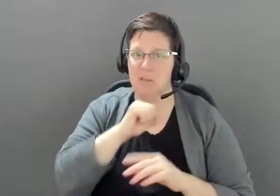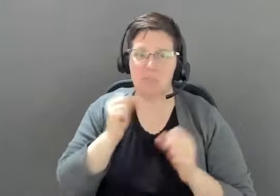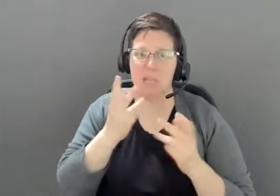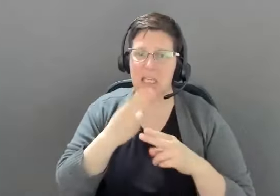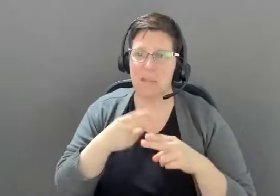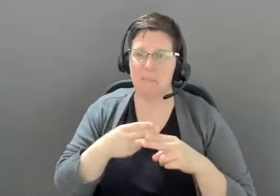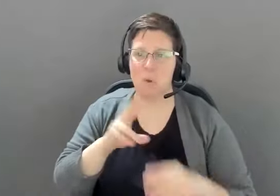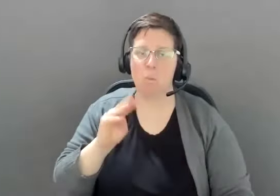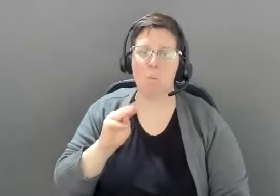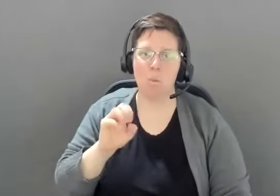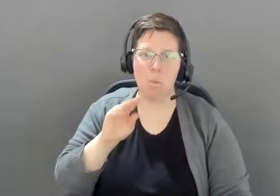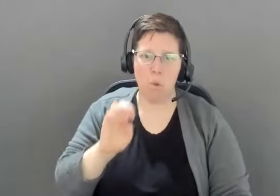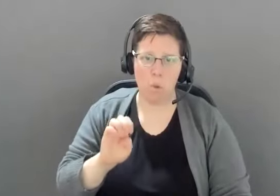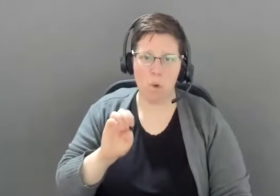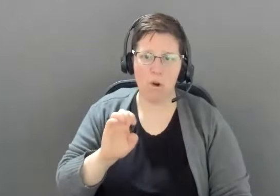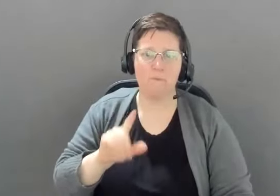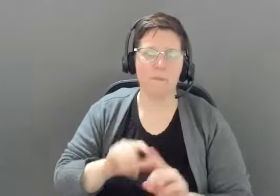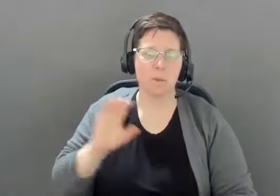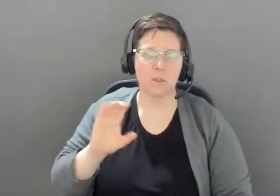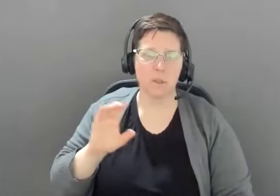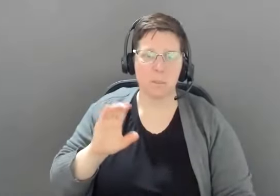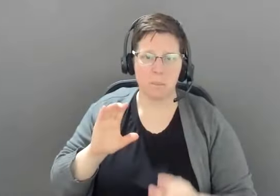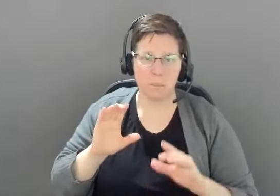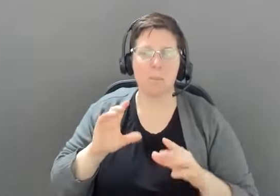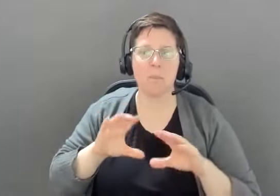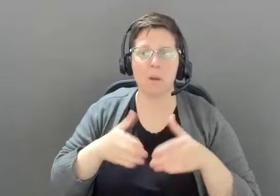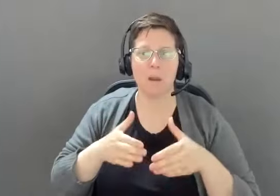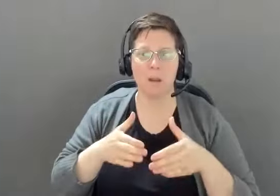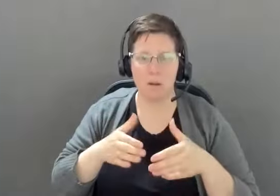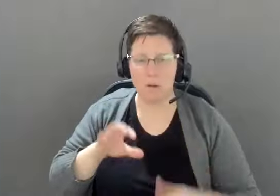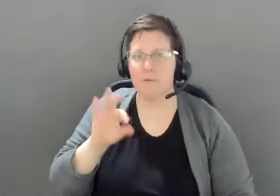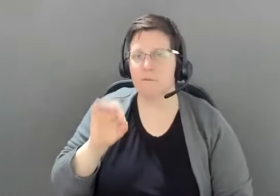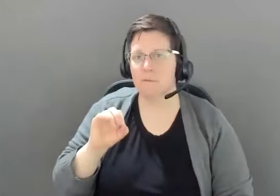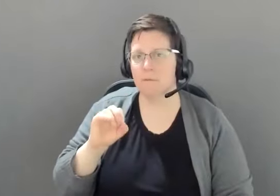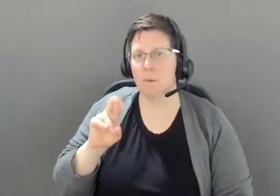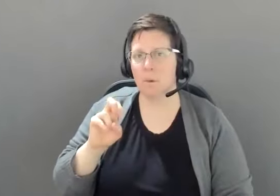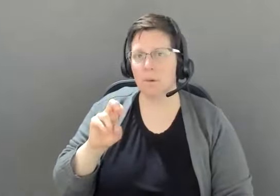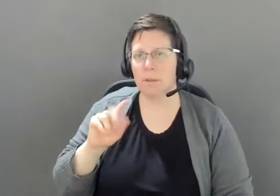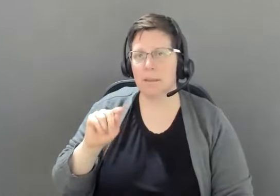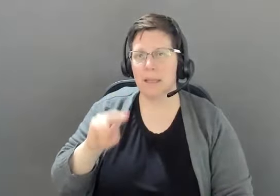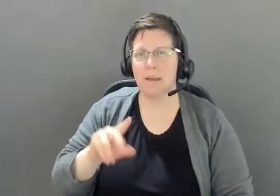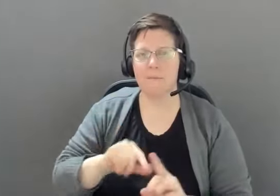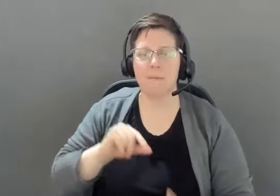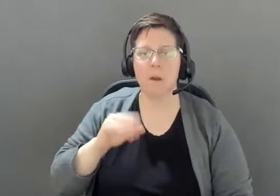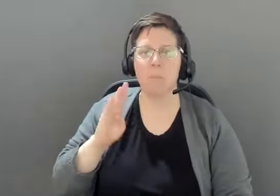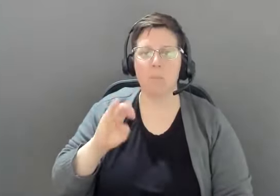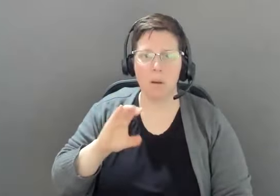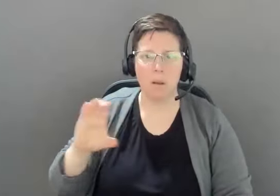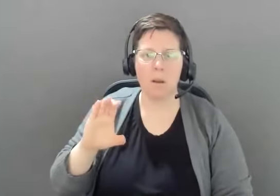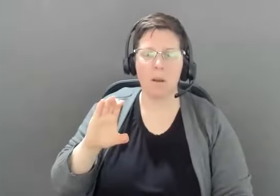Moore from the Conservative Party, Réal Antoine Fortin from the Bloc Québécois, Sébastien Lemaire from the Bloc Québécois, Elizabeth